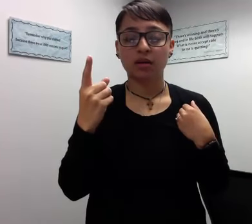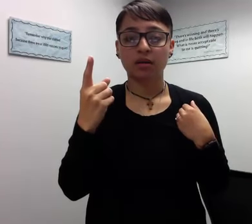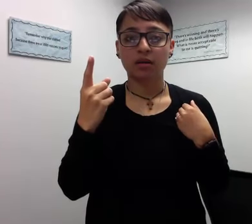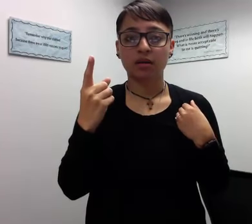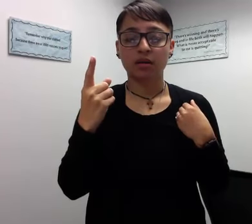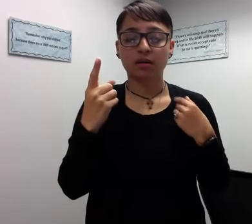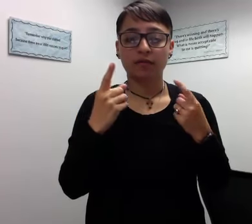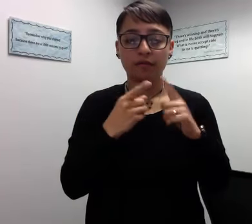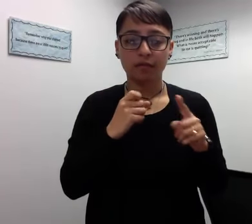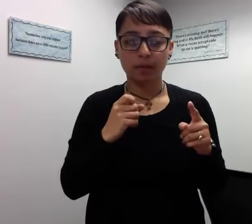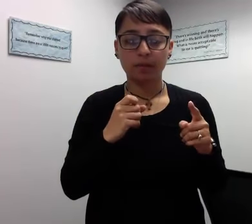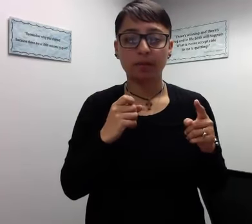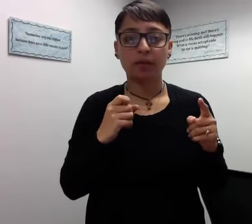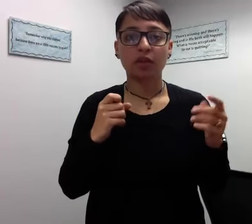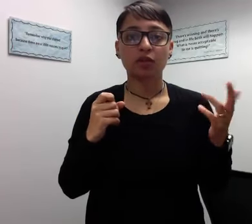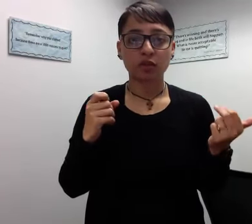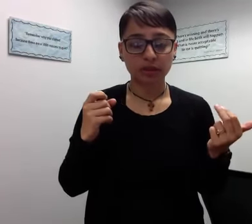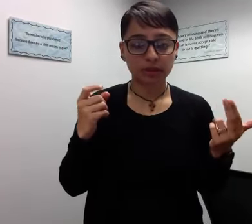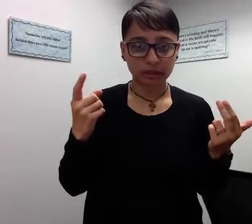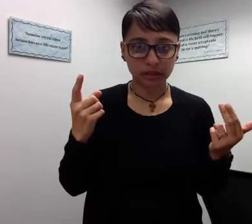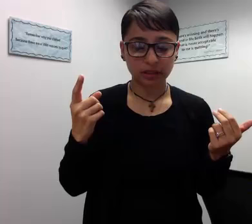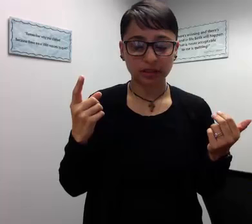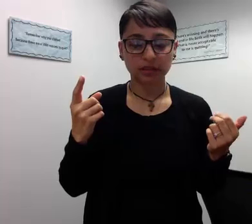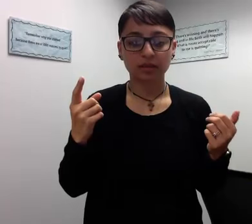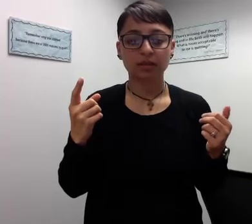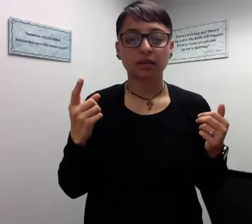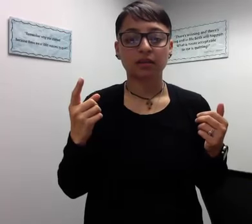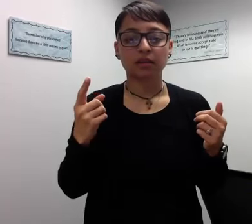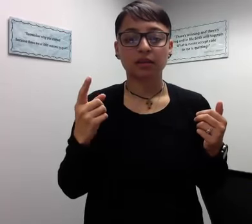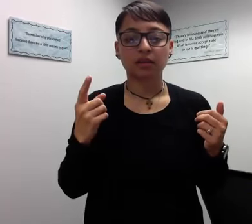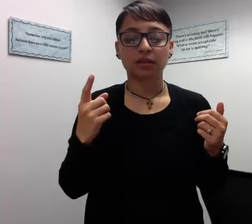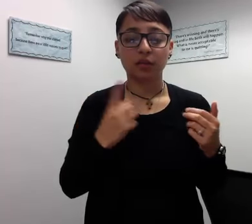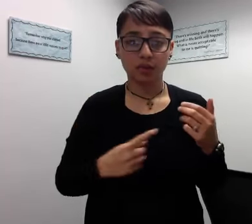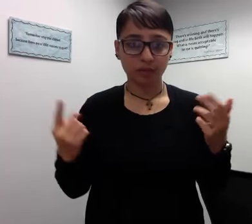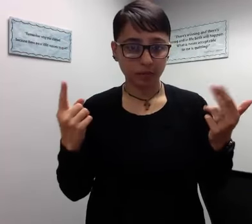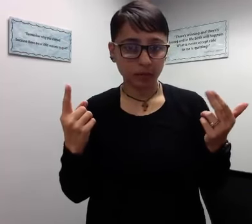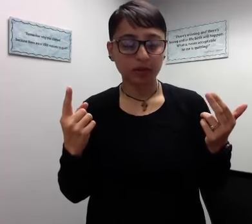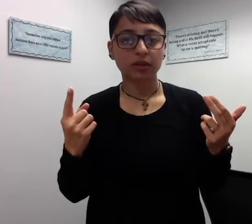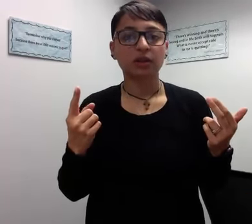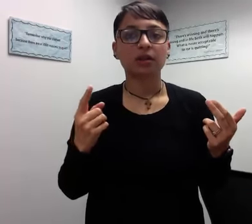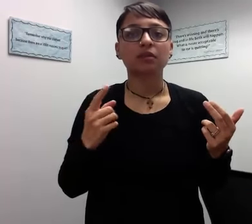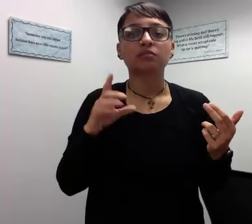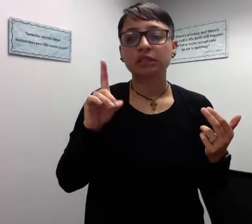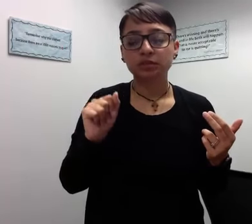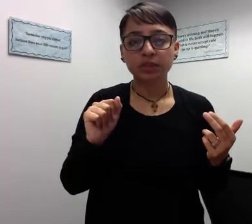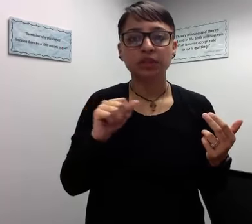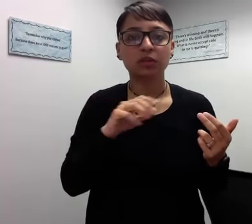specified conditions or disabilities that are written in the law. For example, specific learning disability,